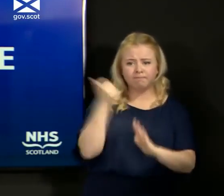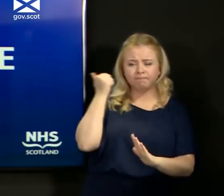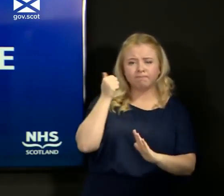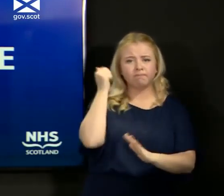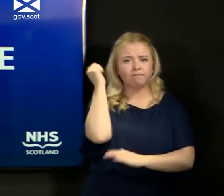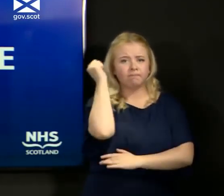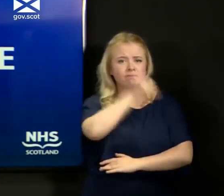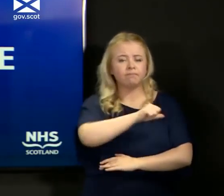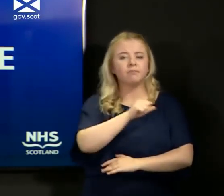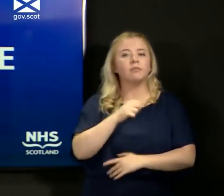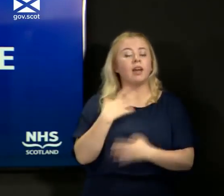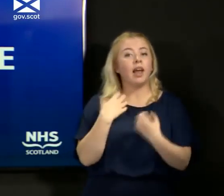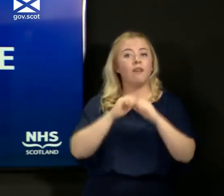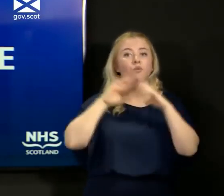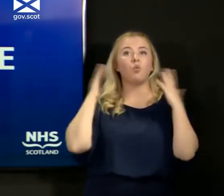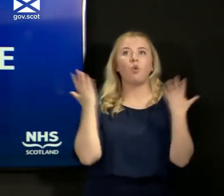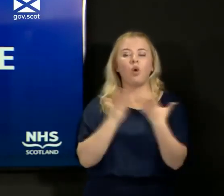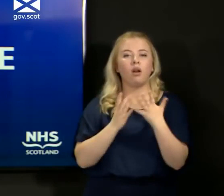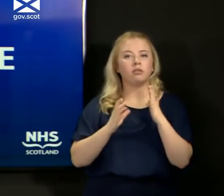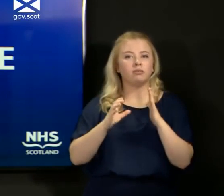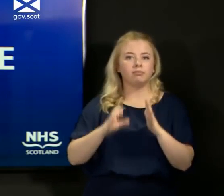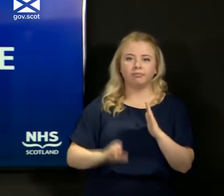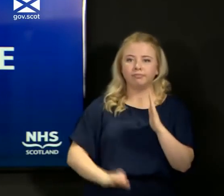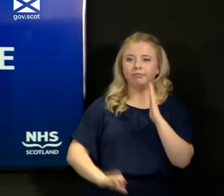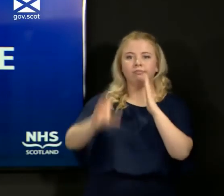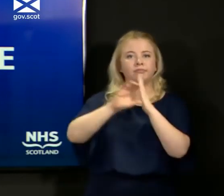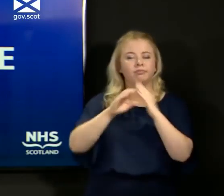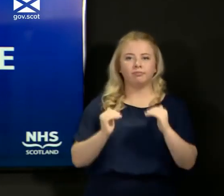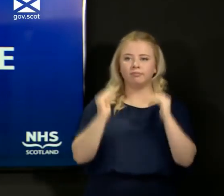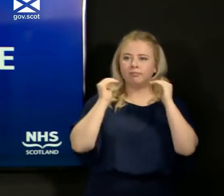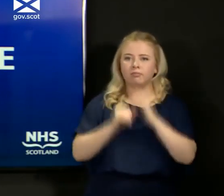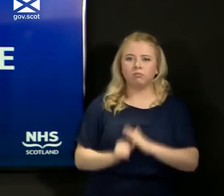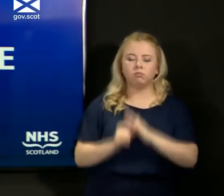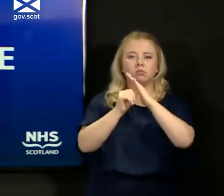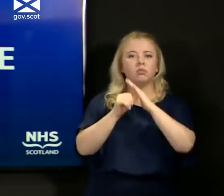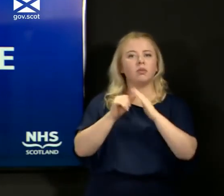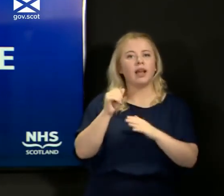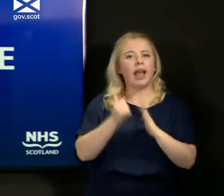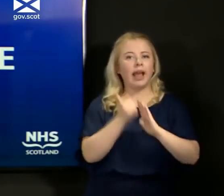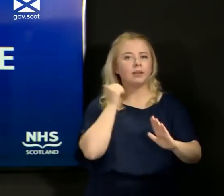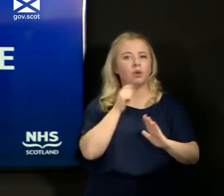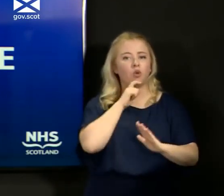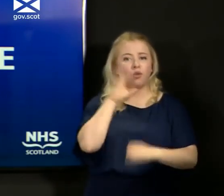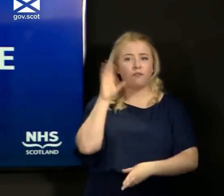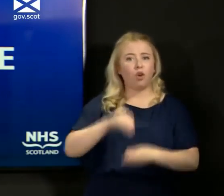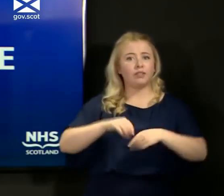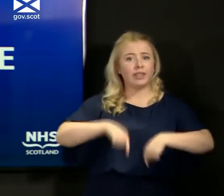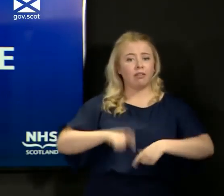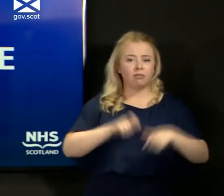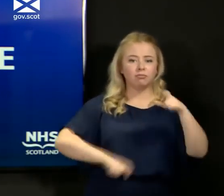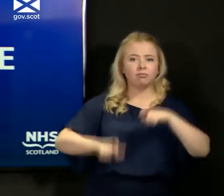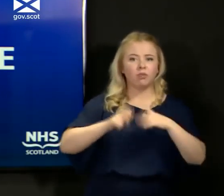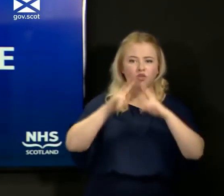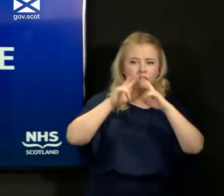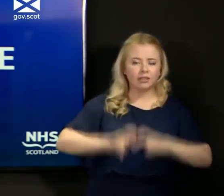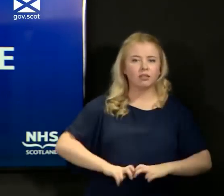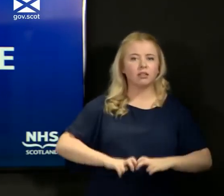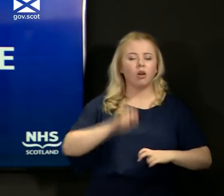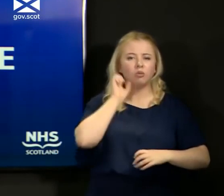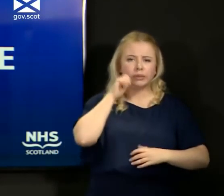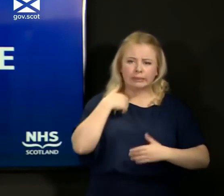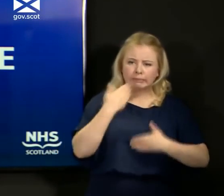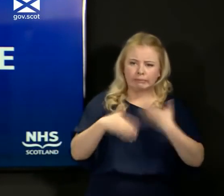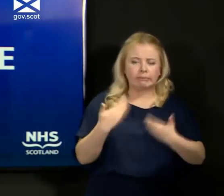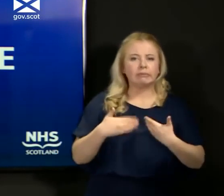got world-class expertise in terms of the people who are involved in Scotland. And we'll continue to work through